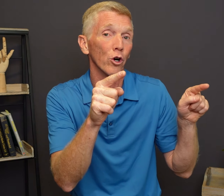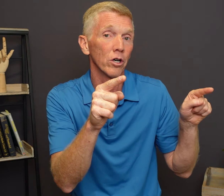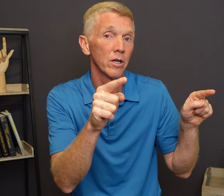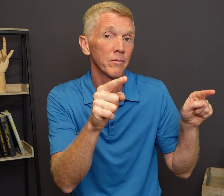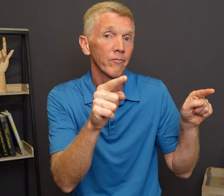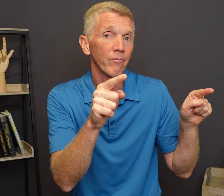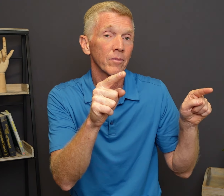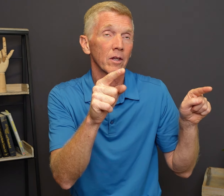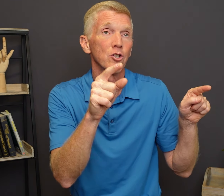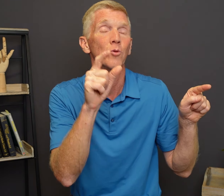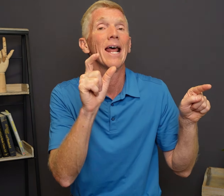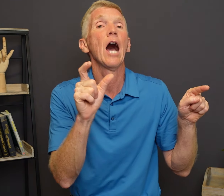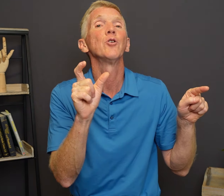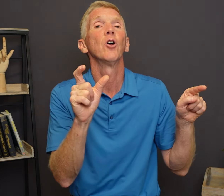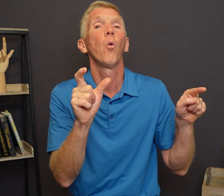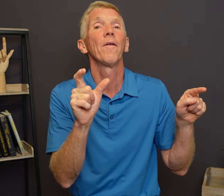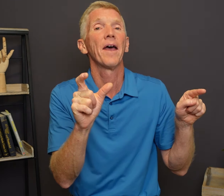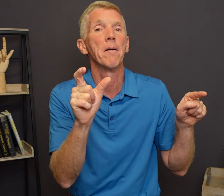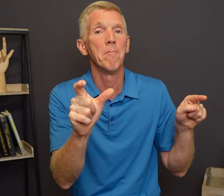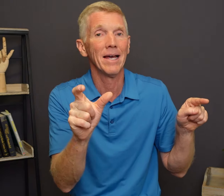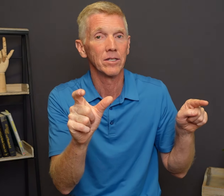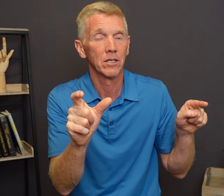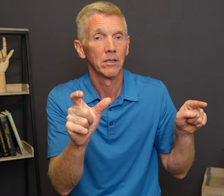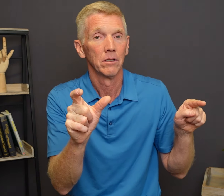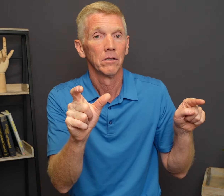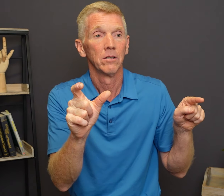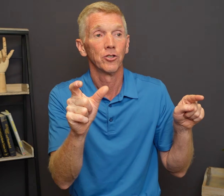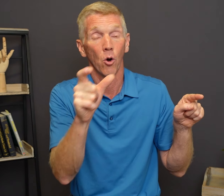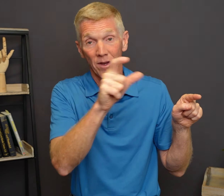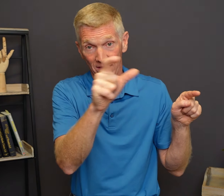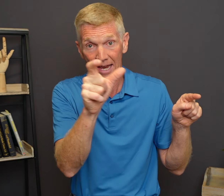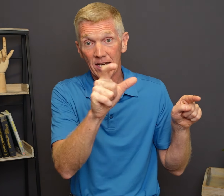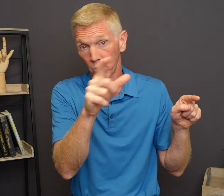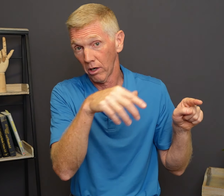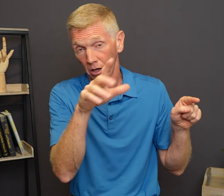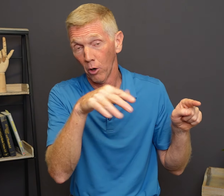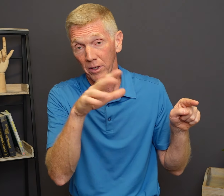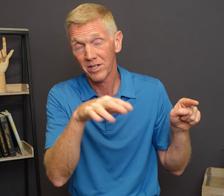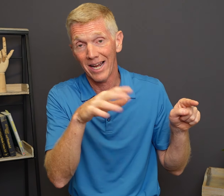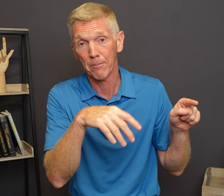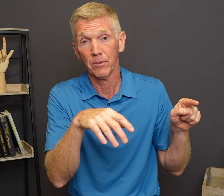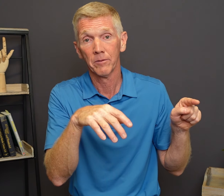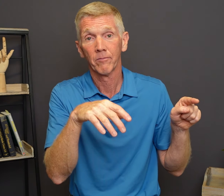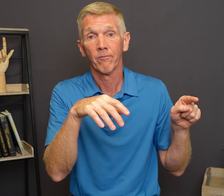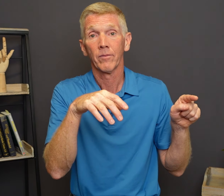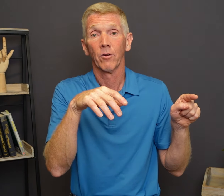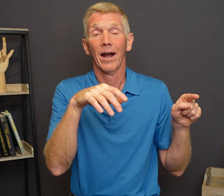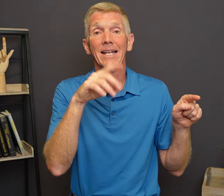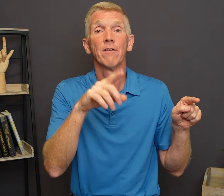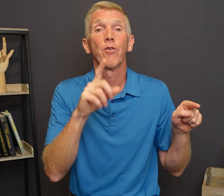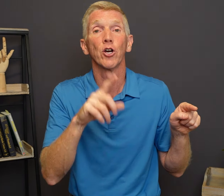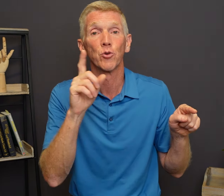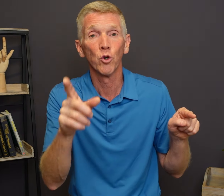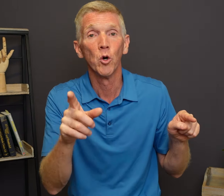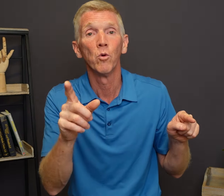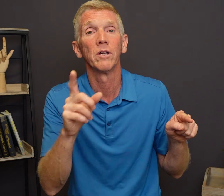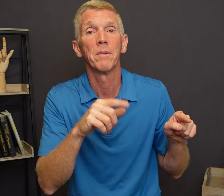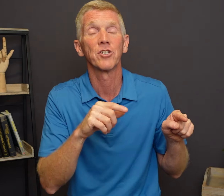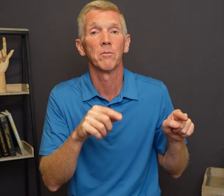word. So now you know what that meant. So in the case where our opening example, all right, if there's room, we'll admit some